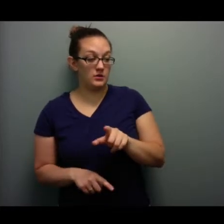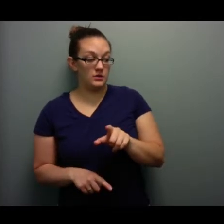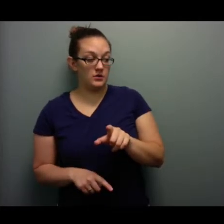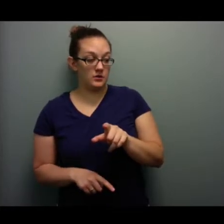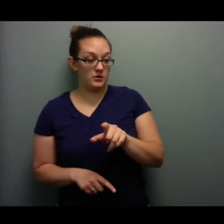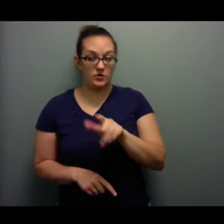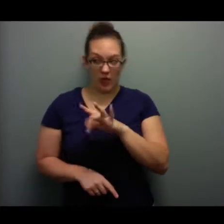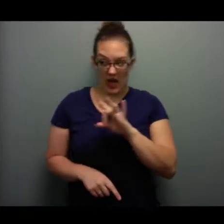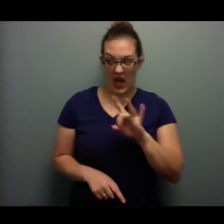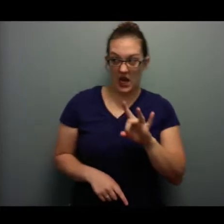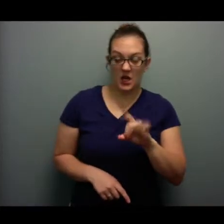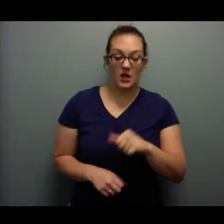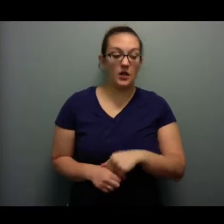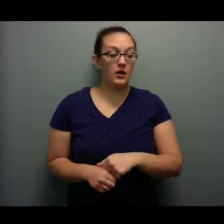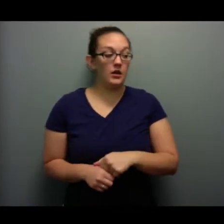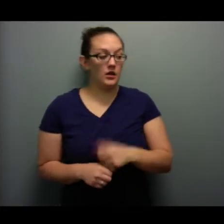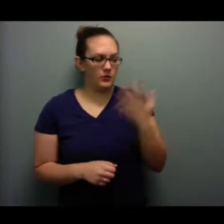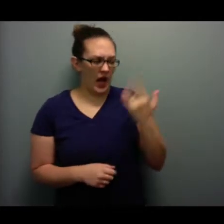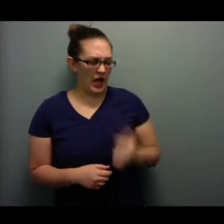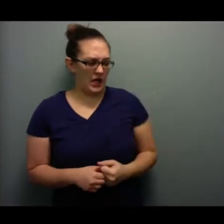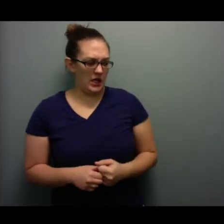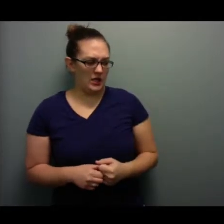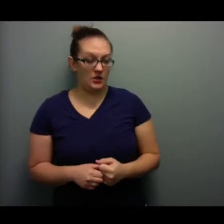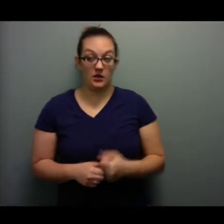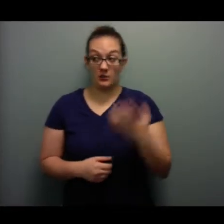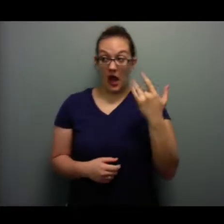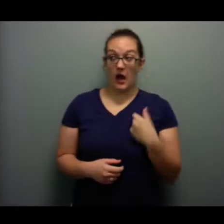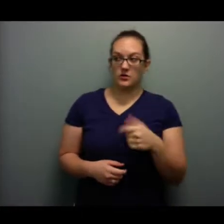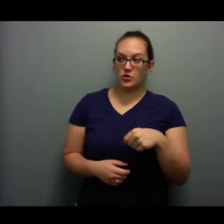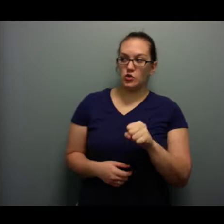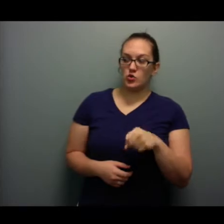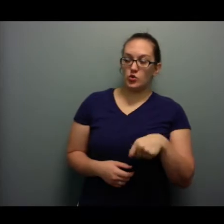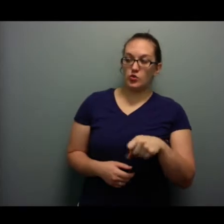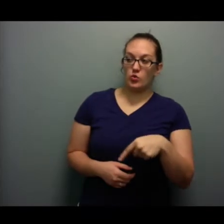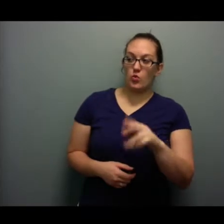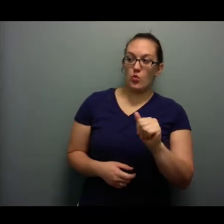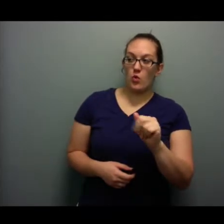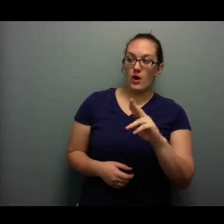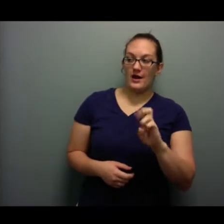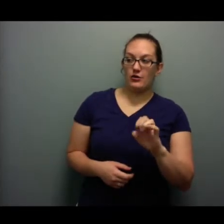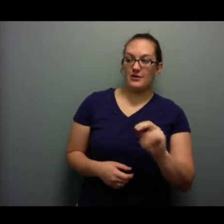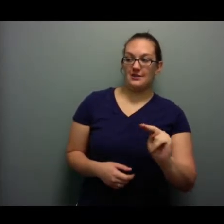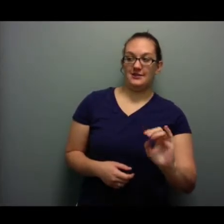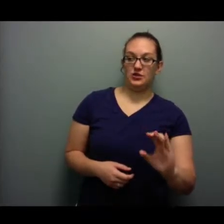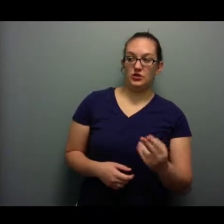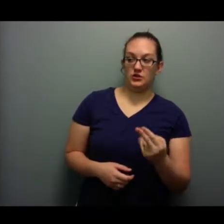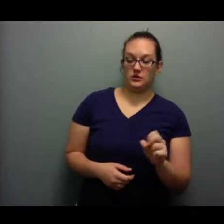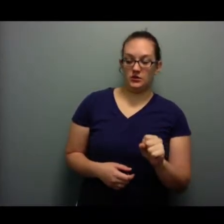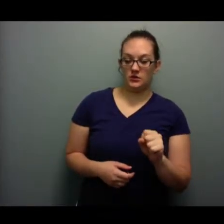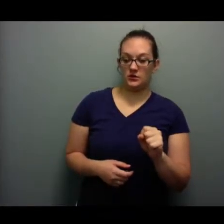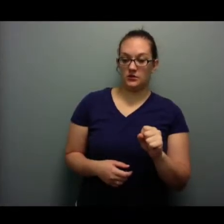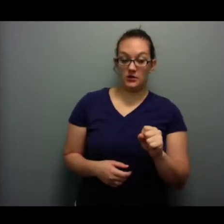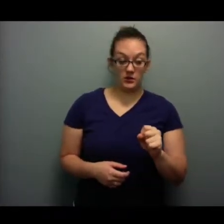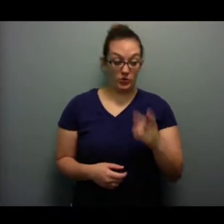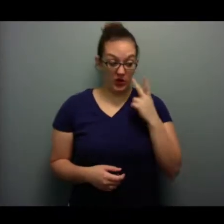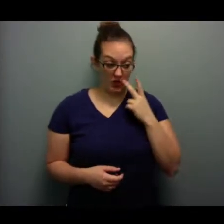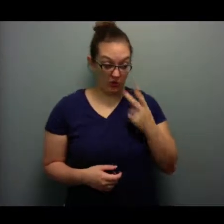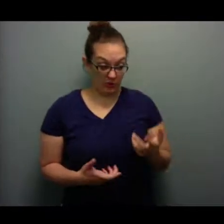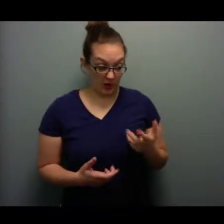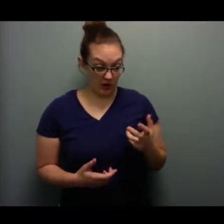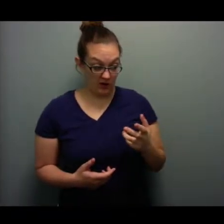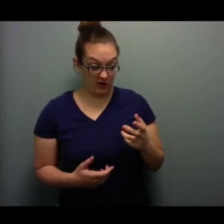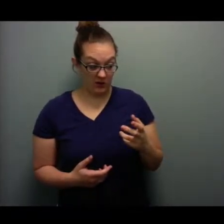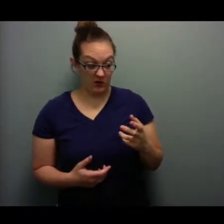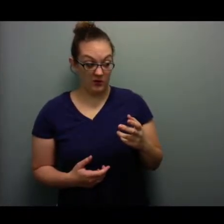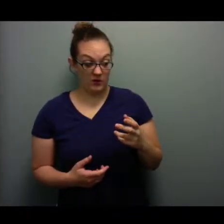you know? Because of the square inches. How many? So what are you looking at? The square inches. You're actually